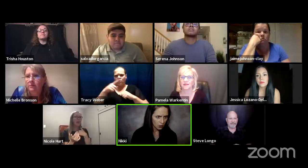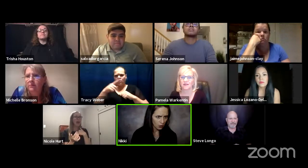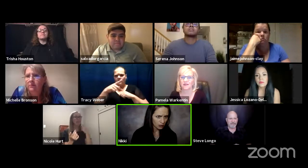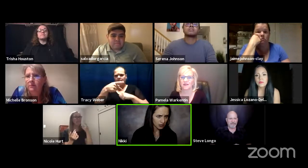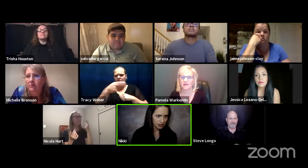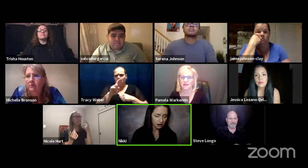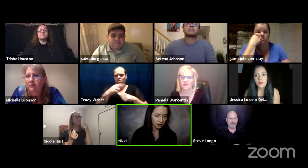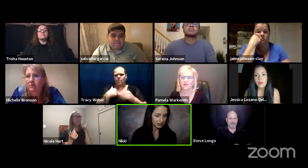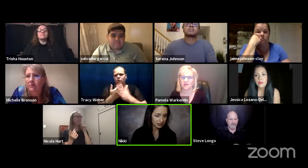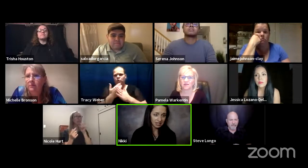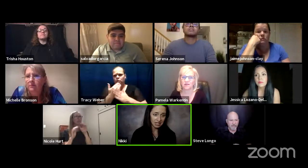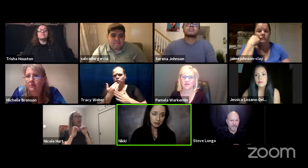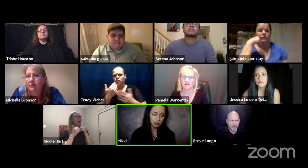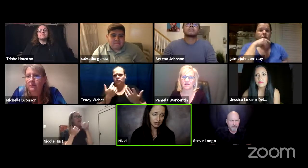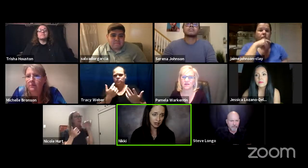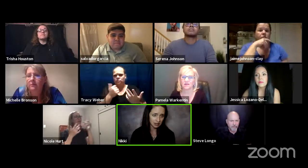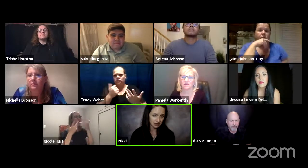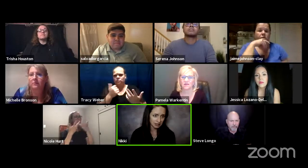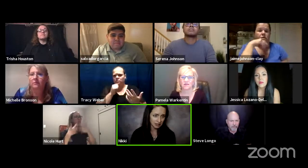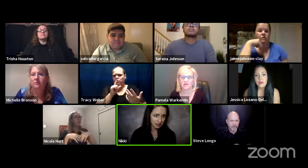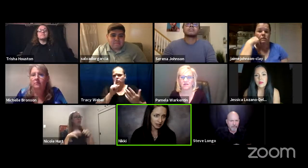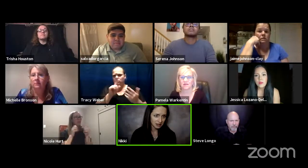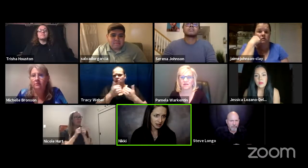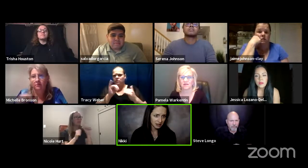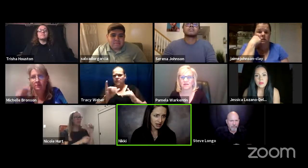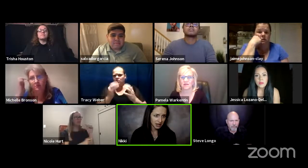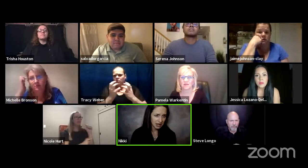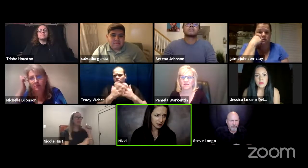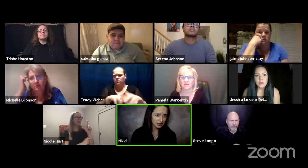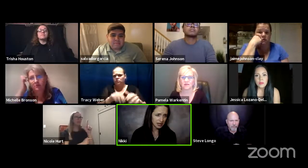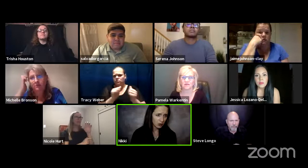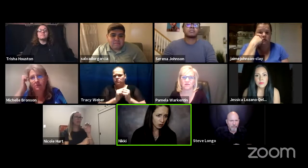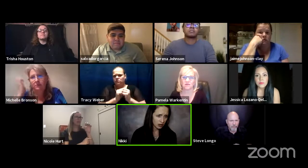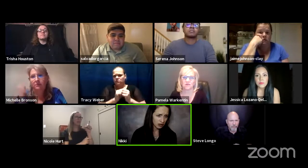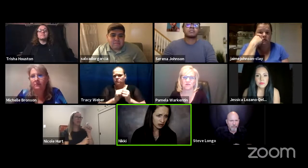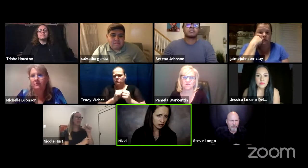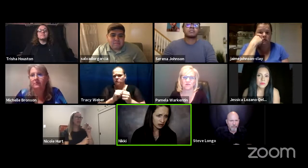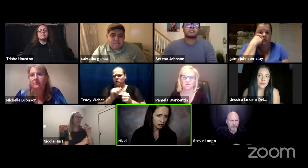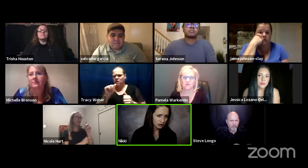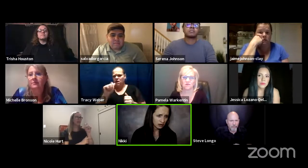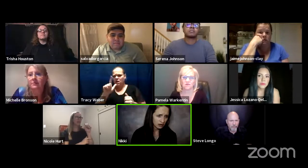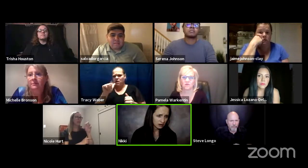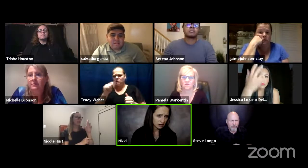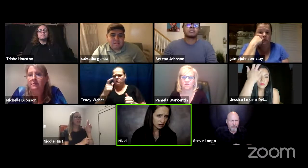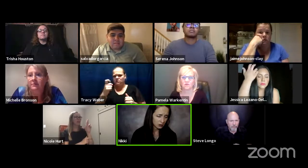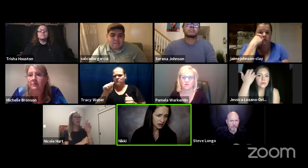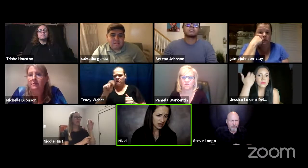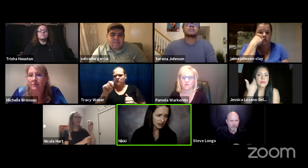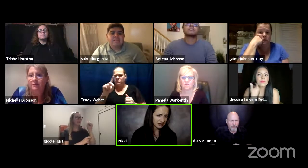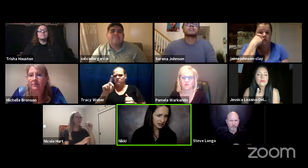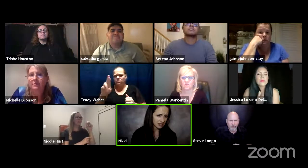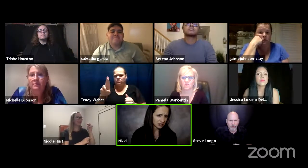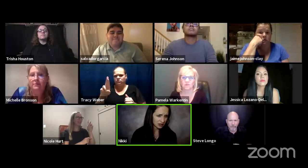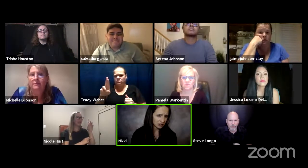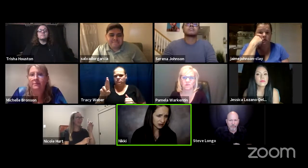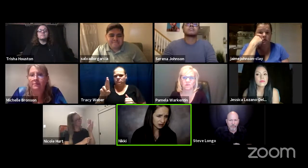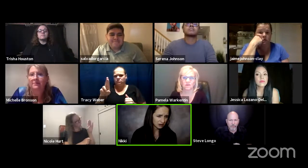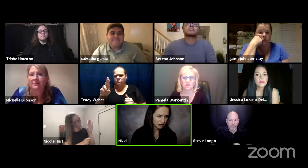For PR, because again, I'm new to this. How does that work with Alexander